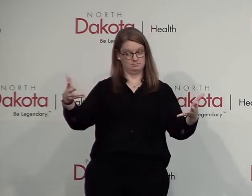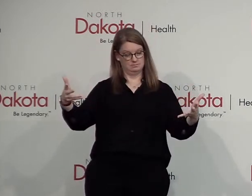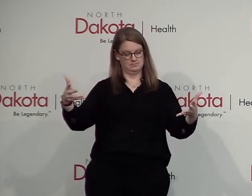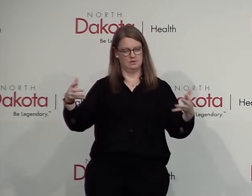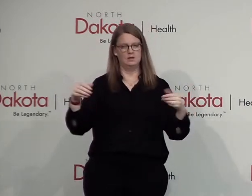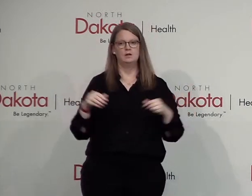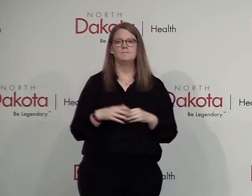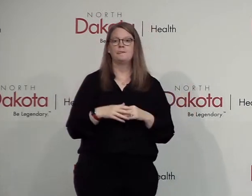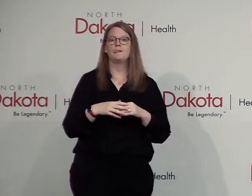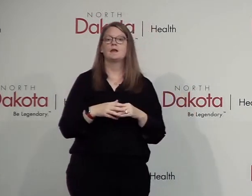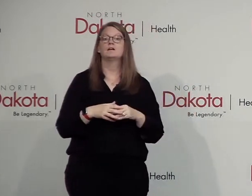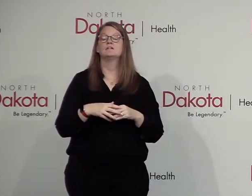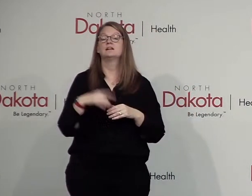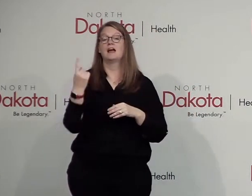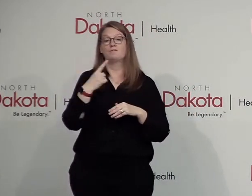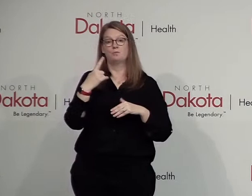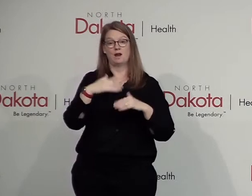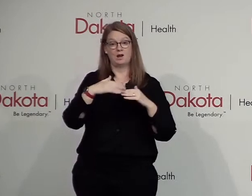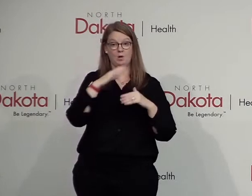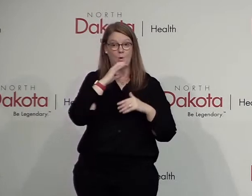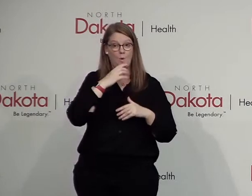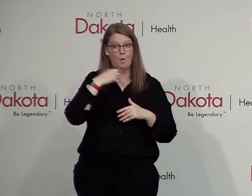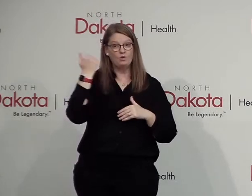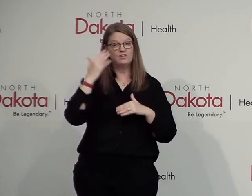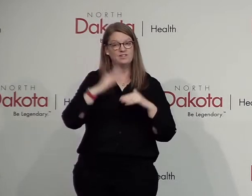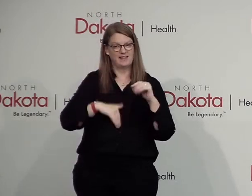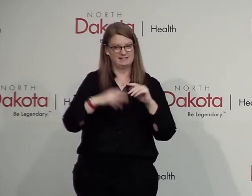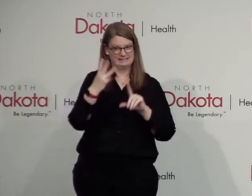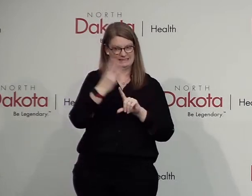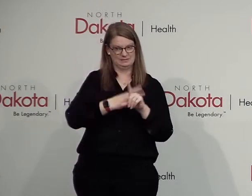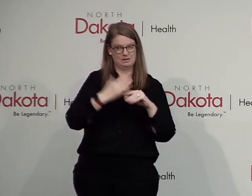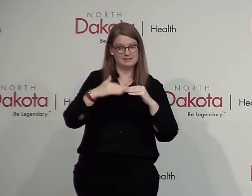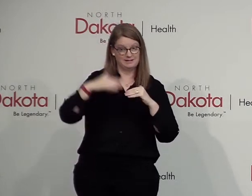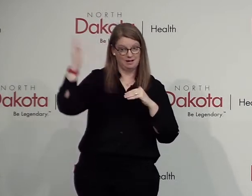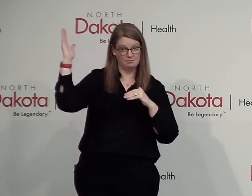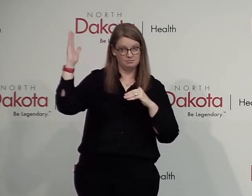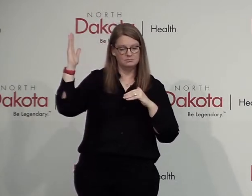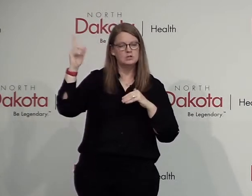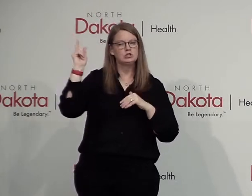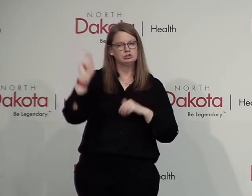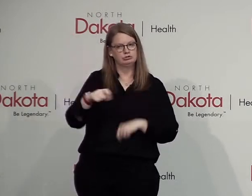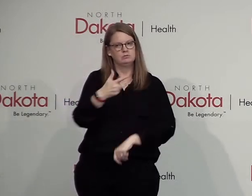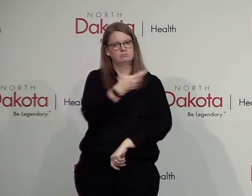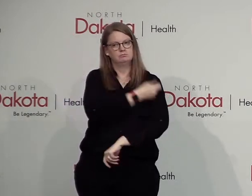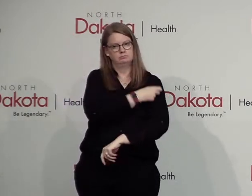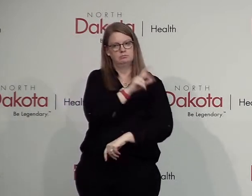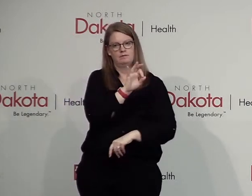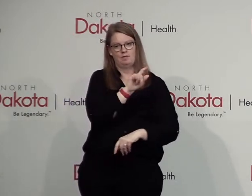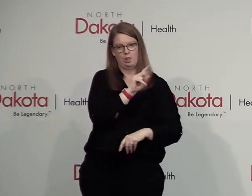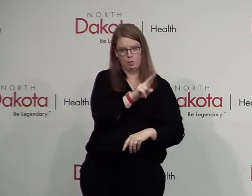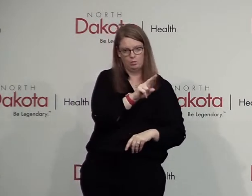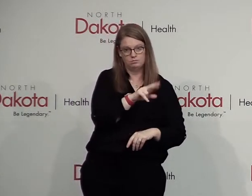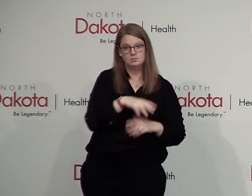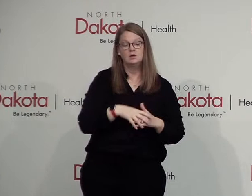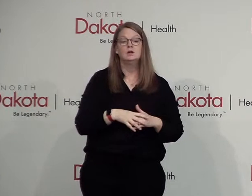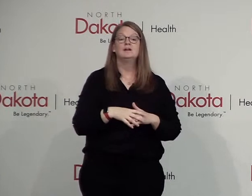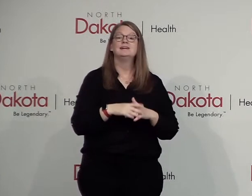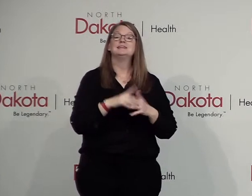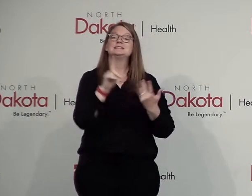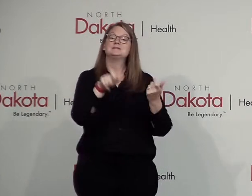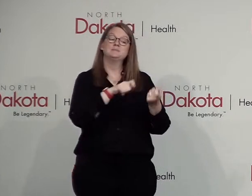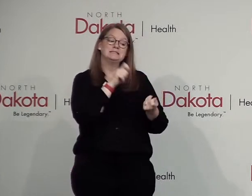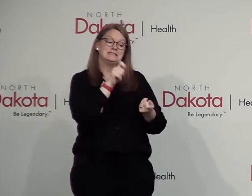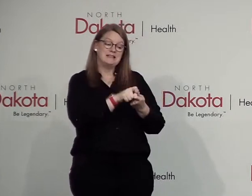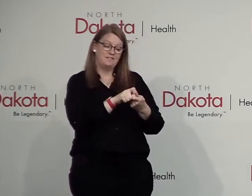Everyone older than 6 months of age should get a vaccine for influenza. Special attention should be paid to those who are at